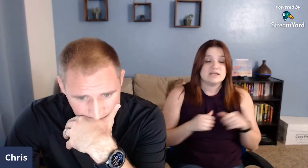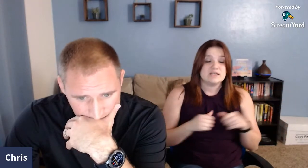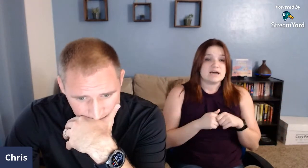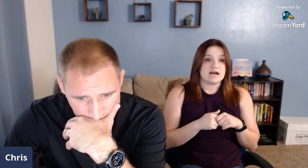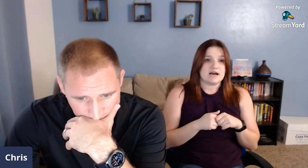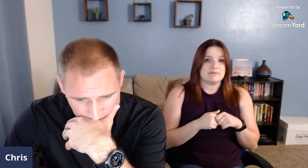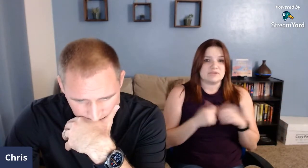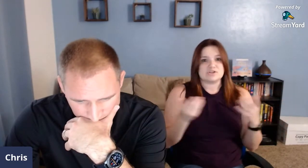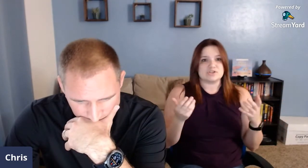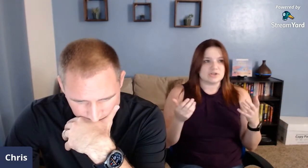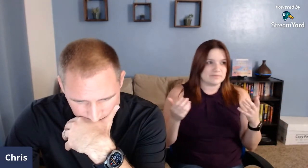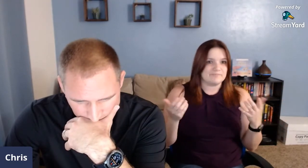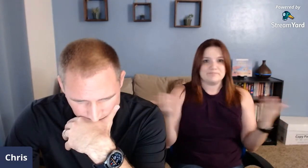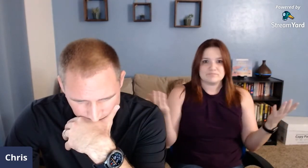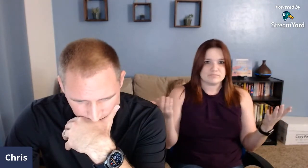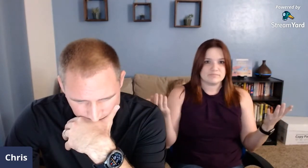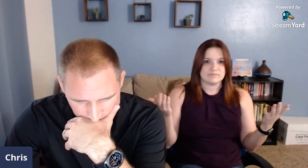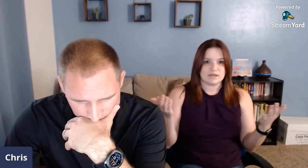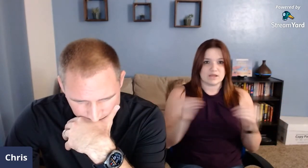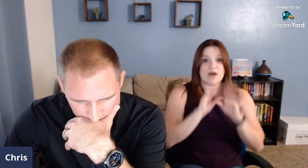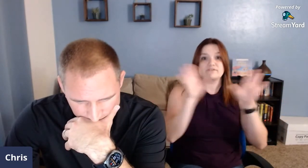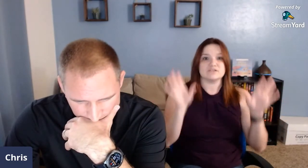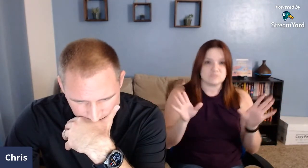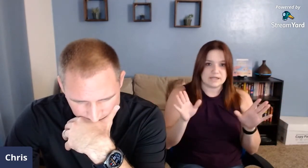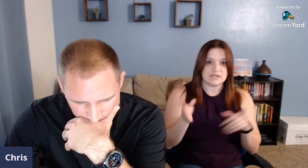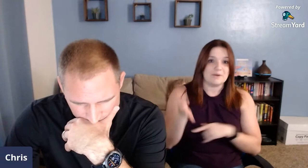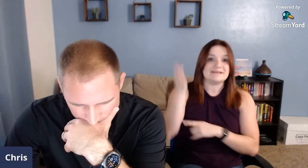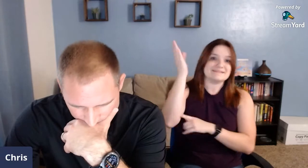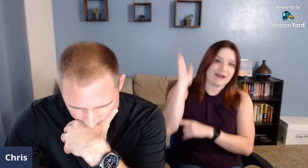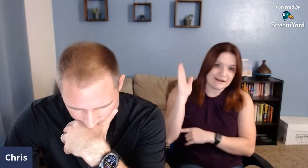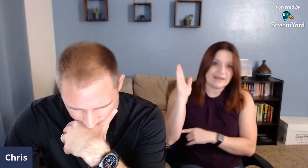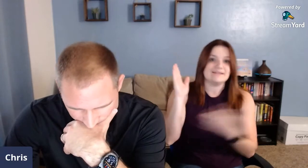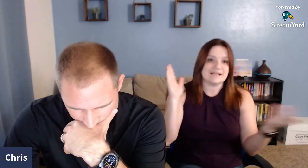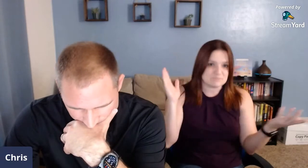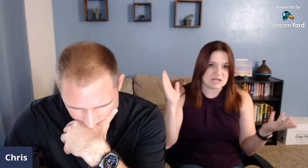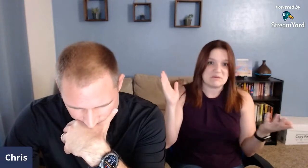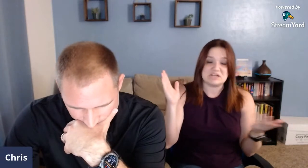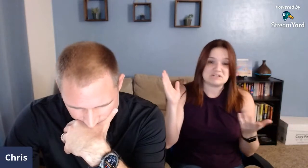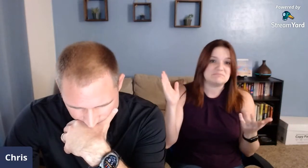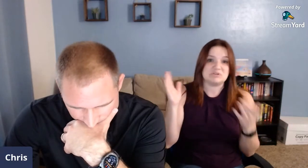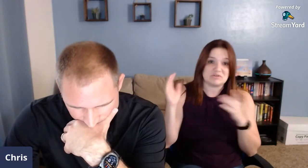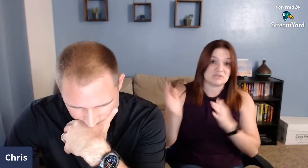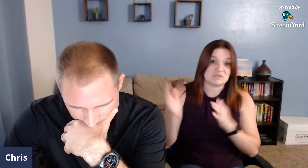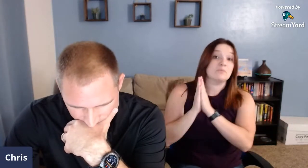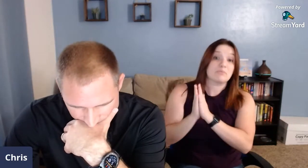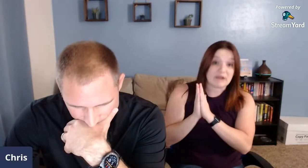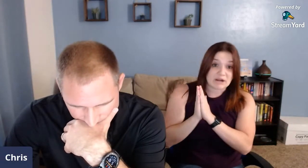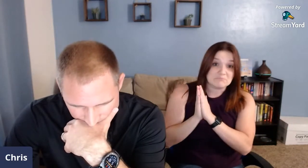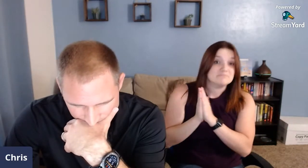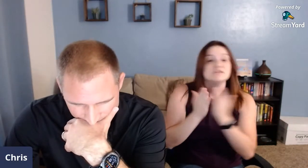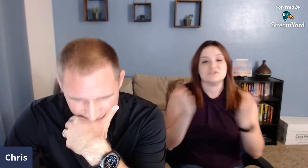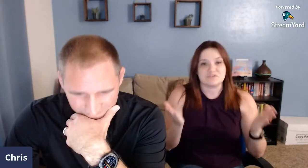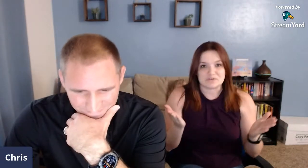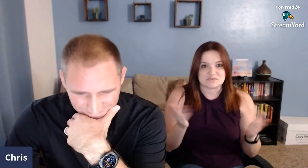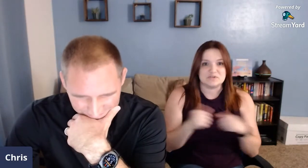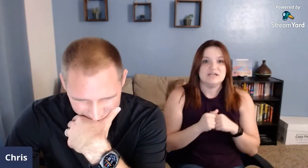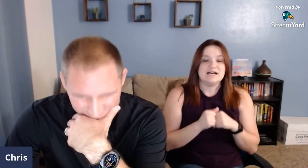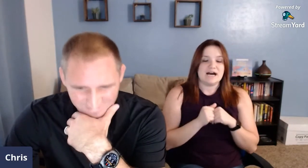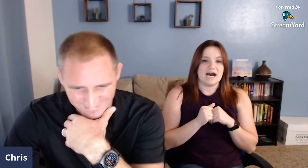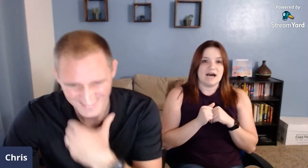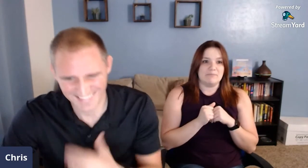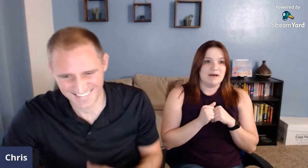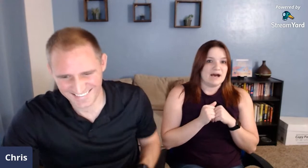different. There's the obvious one, you know, is God, and that's pretty much universal. Prayer is